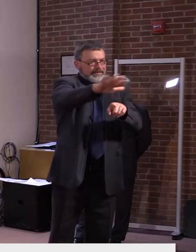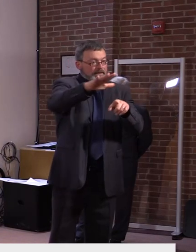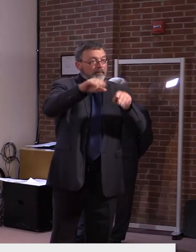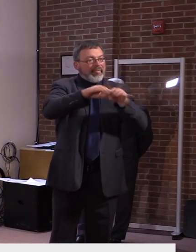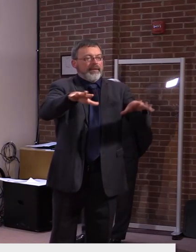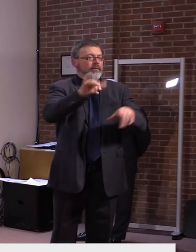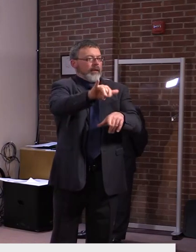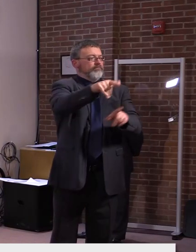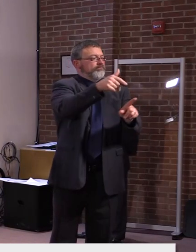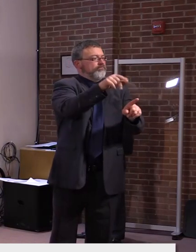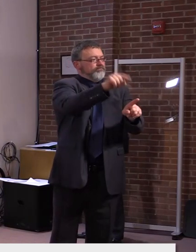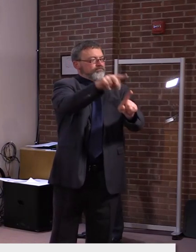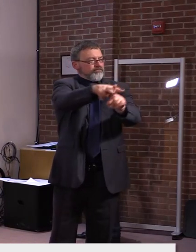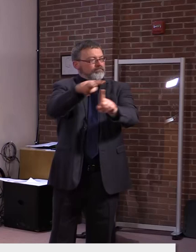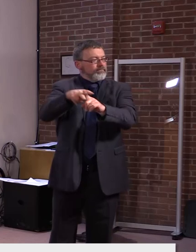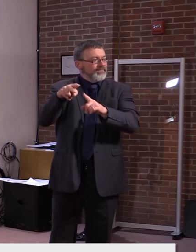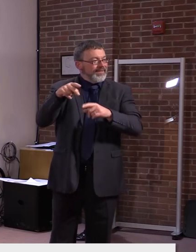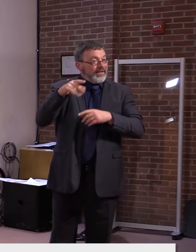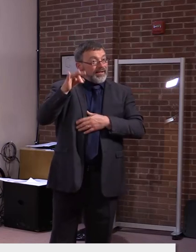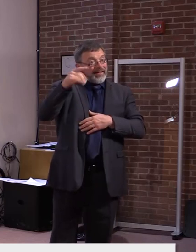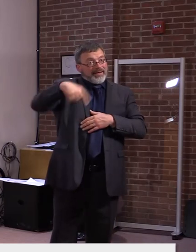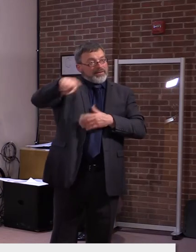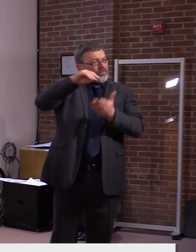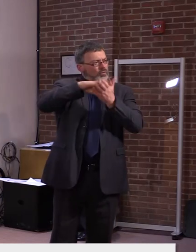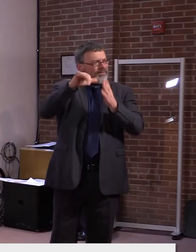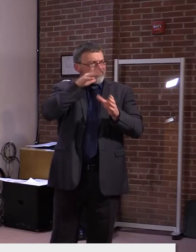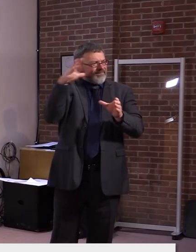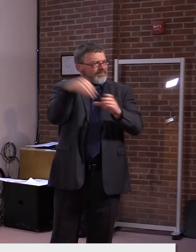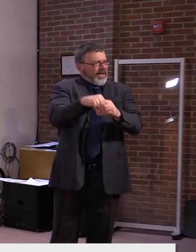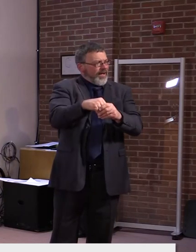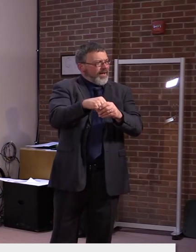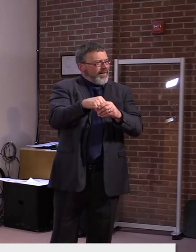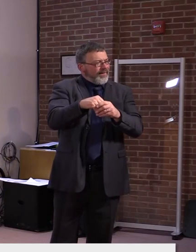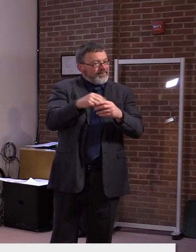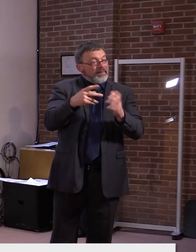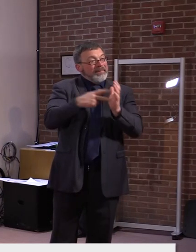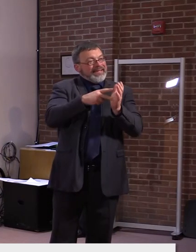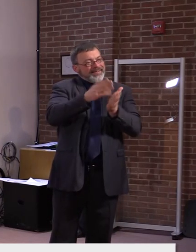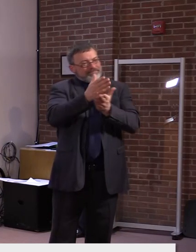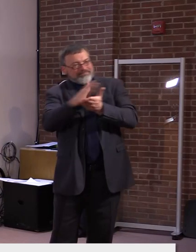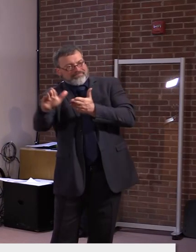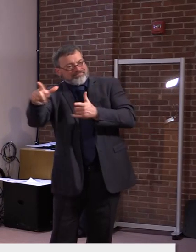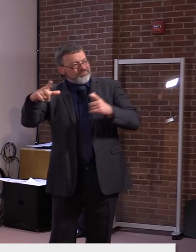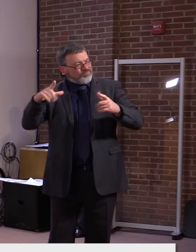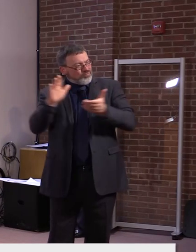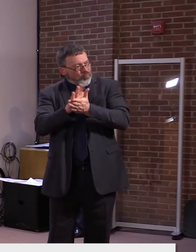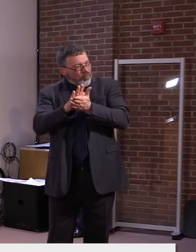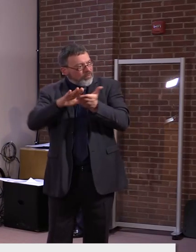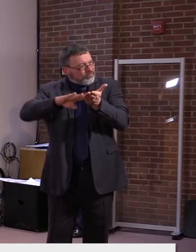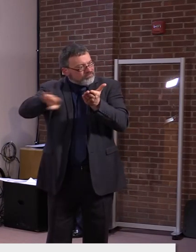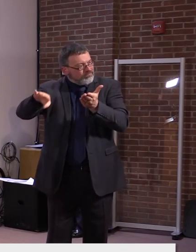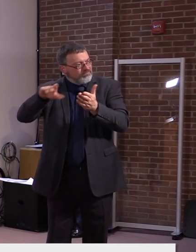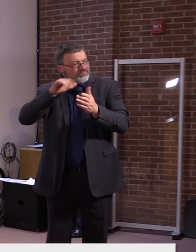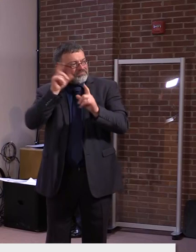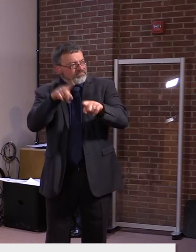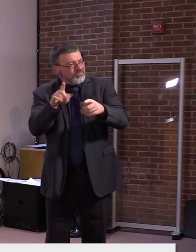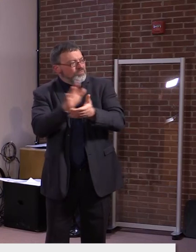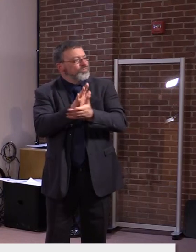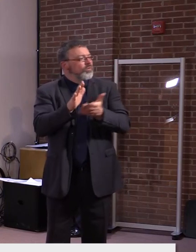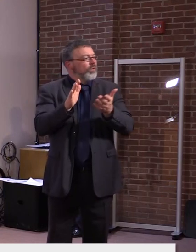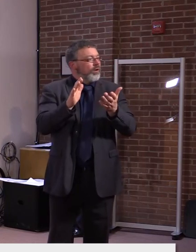directly participating in sports, a lot of lost school days, you know, particularly for schools with a